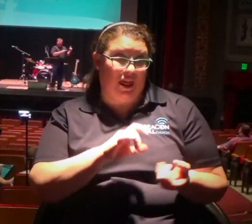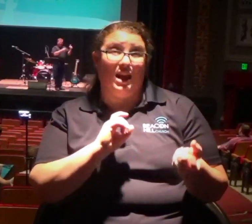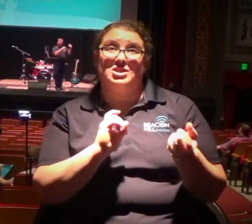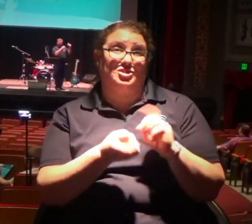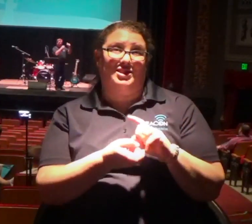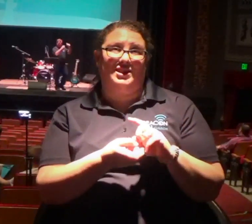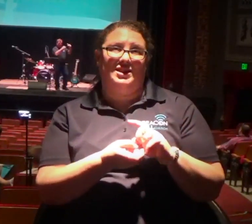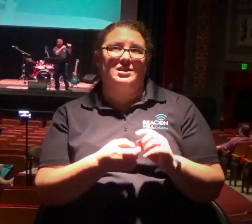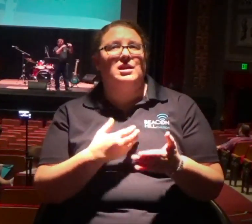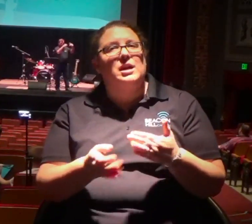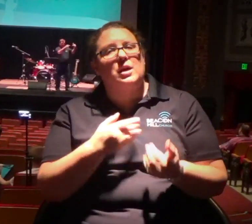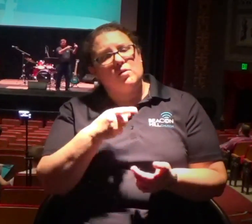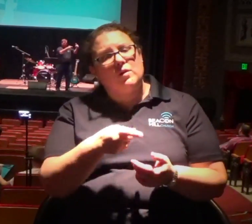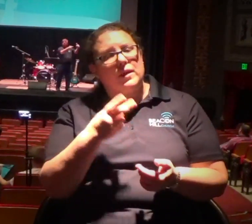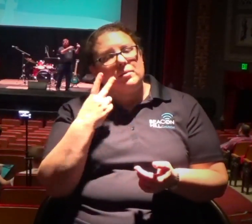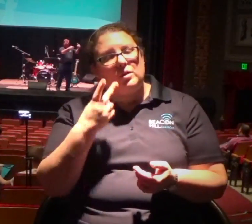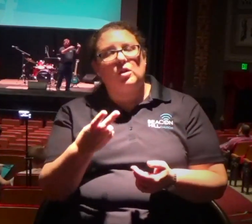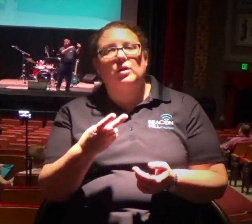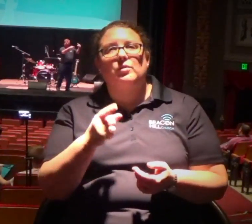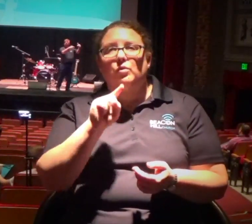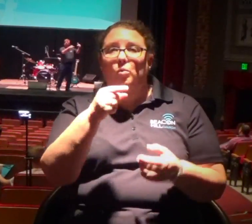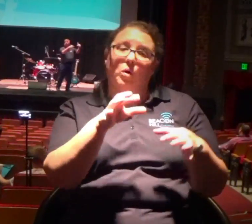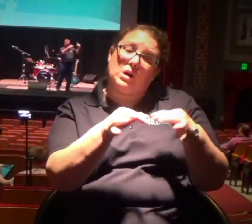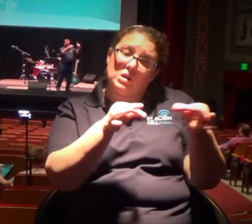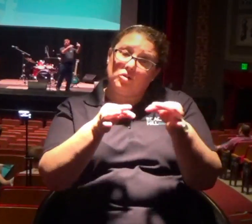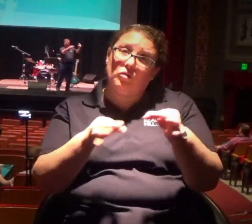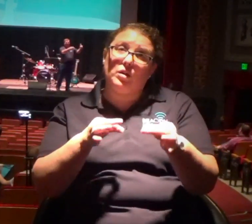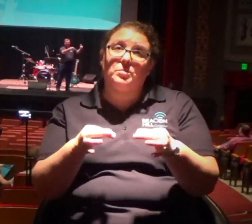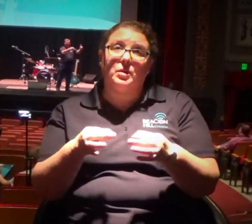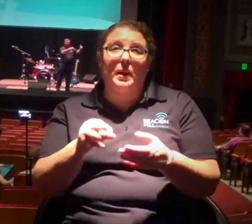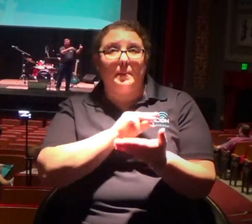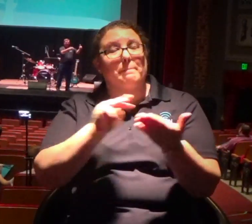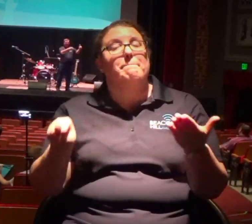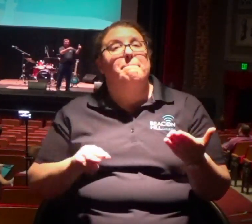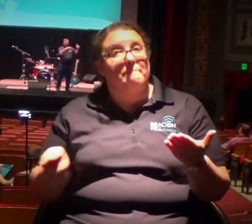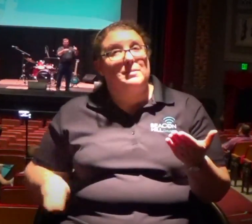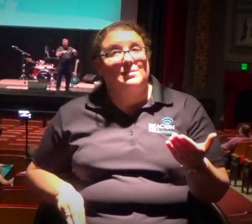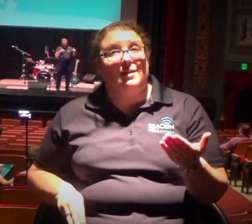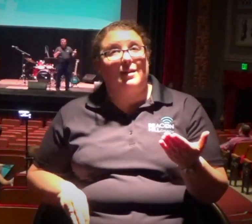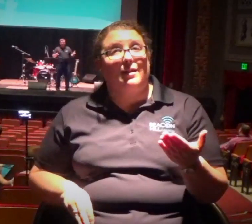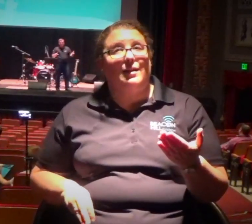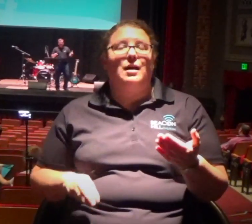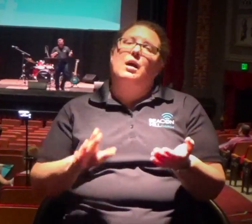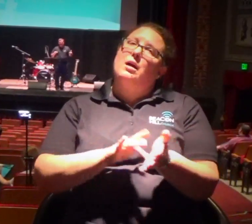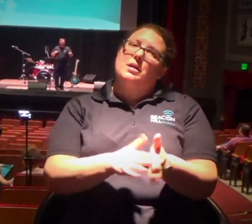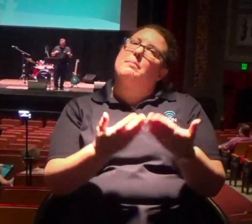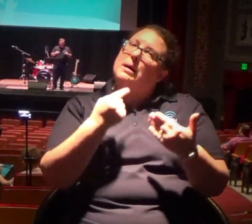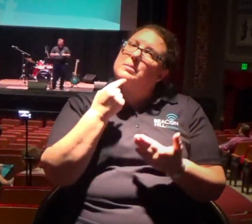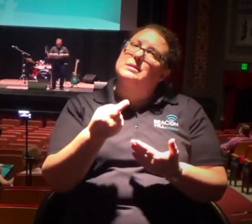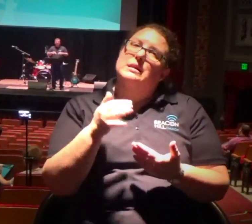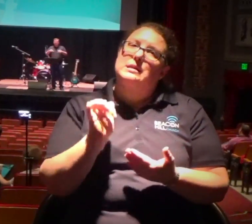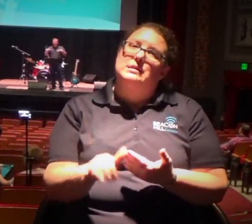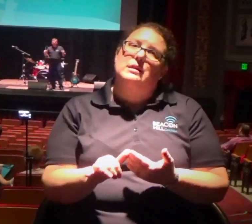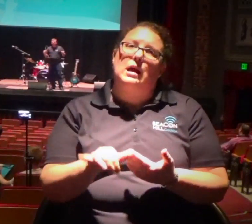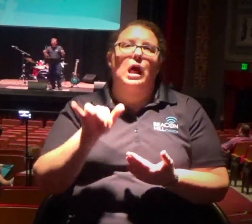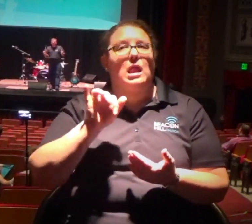for one description of the coming Messiah, the scripture says that there's somebody completely